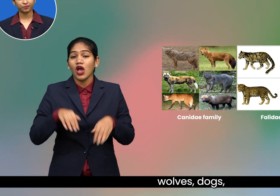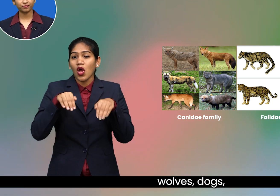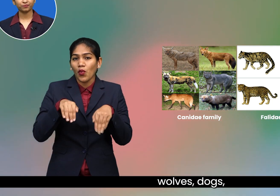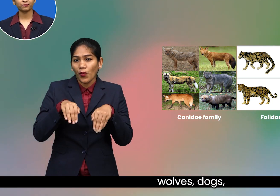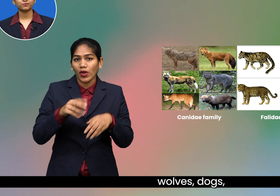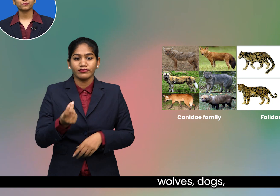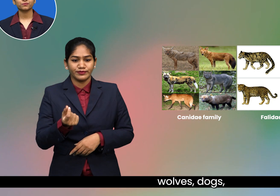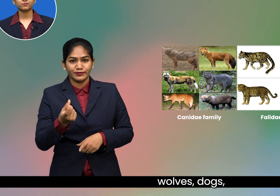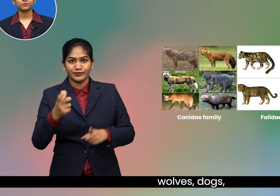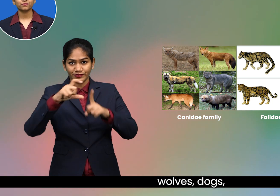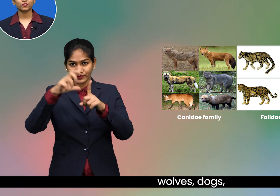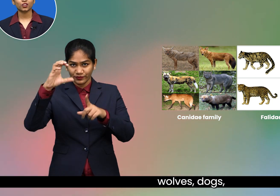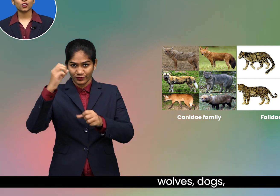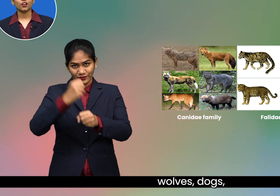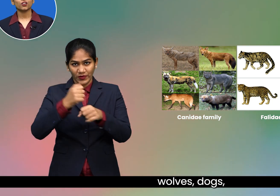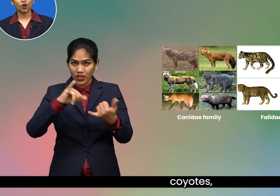dogs,